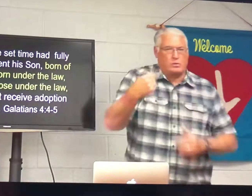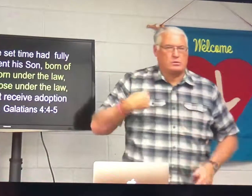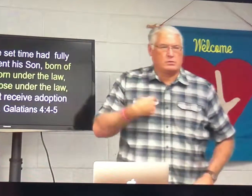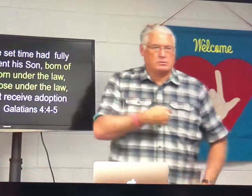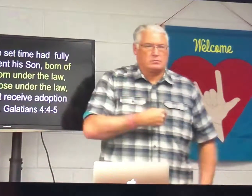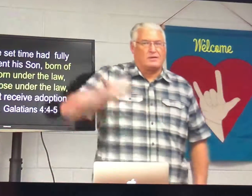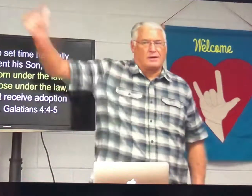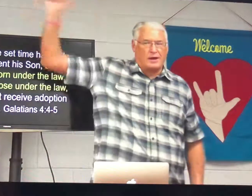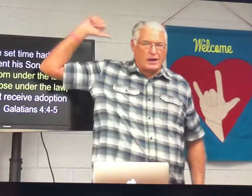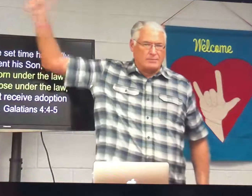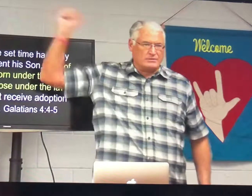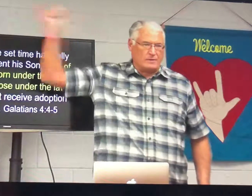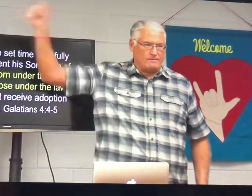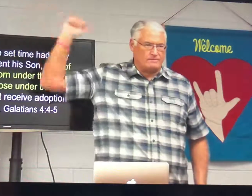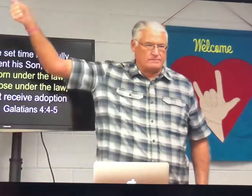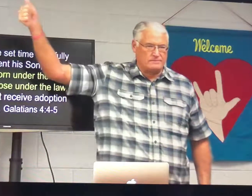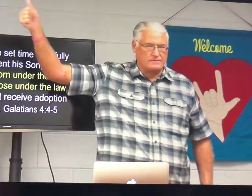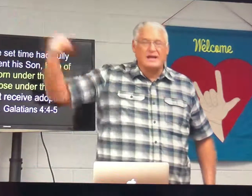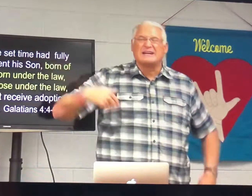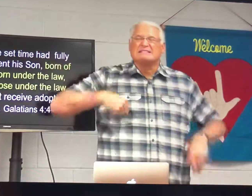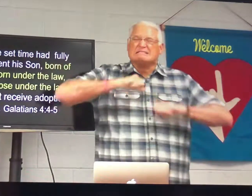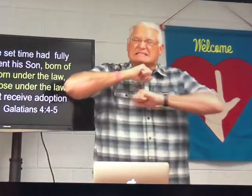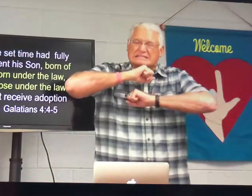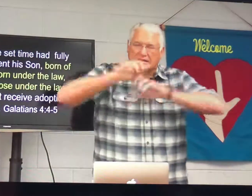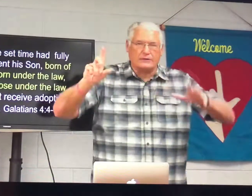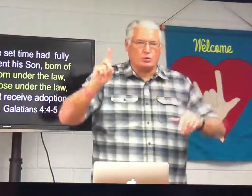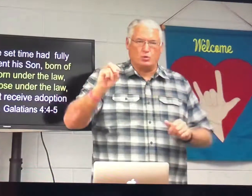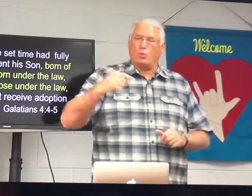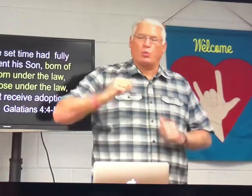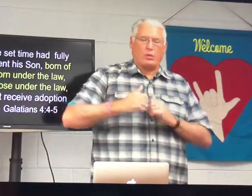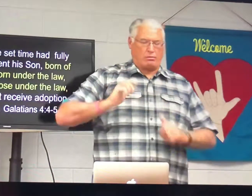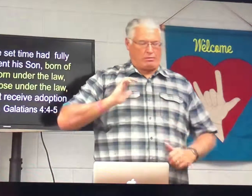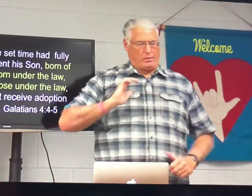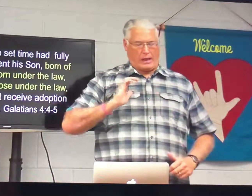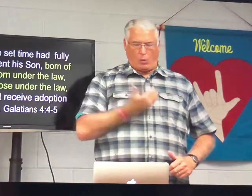I'm Alex Smith, and you're watching Rays Baseball on Fox Sports Sun.